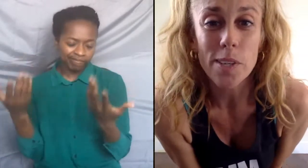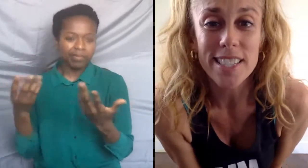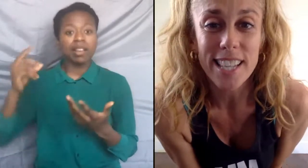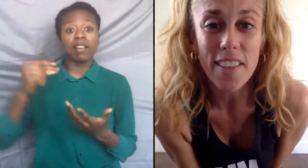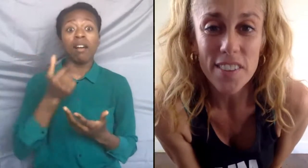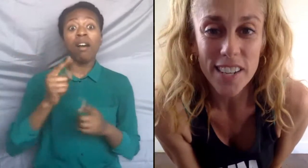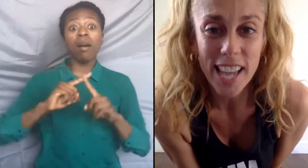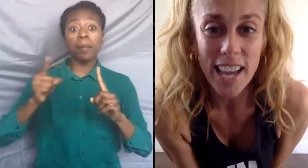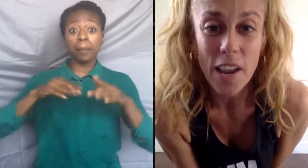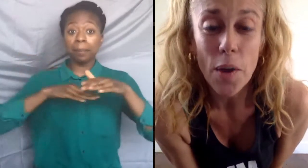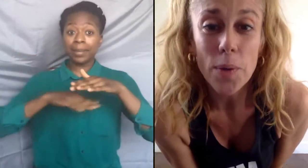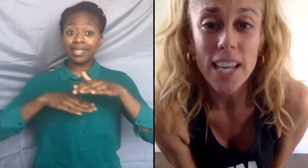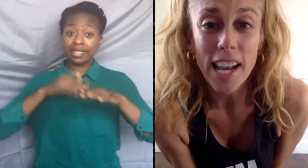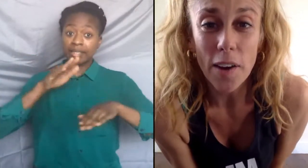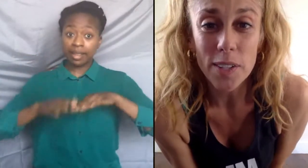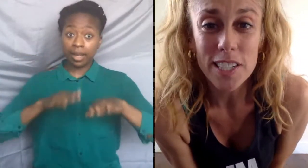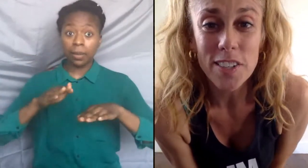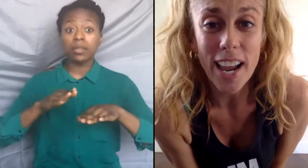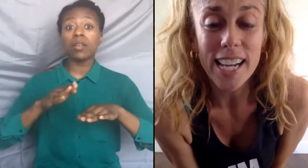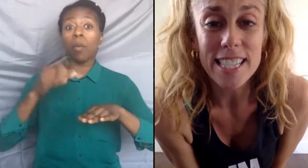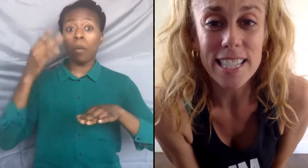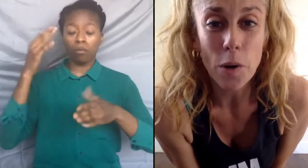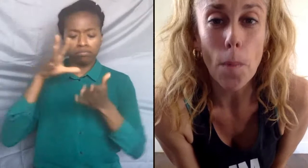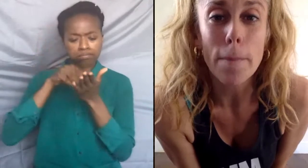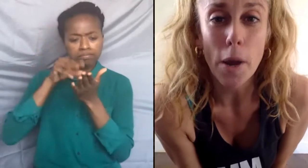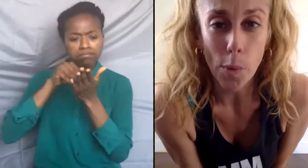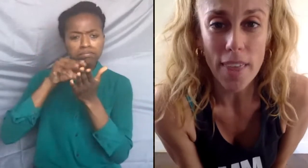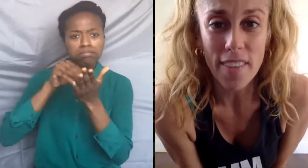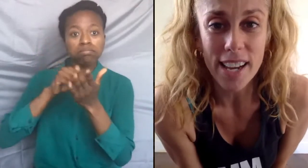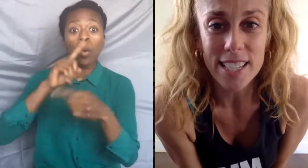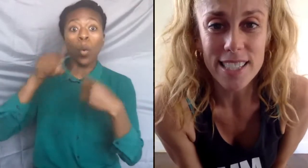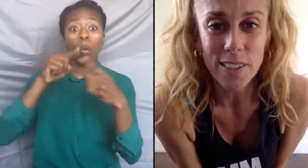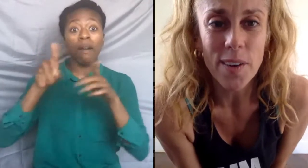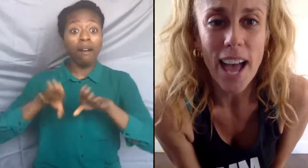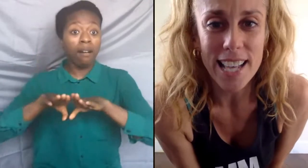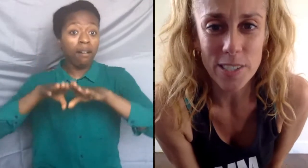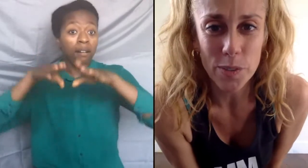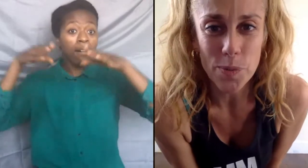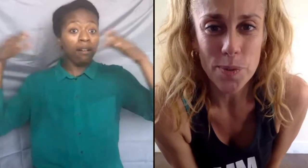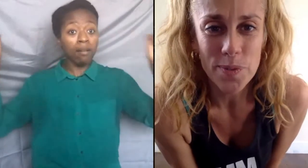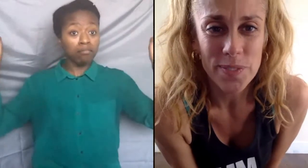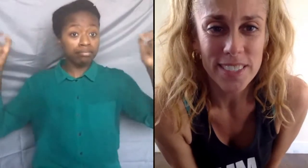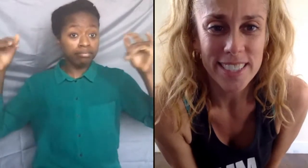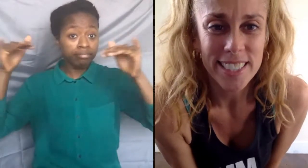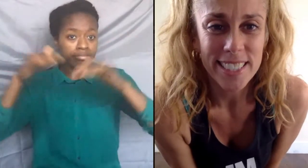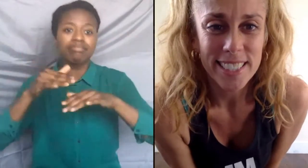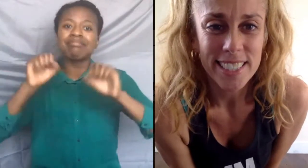that when we're together again, we can not only try casino, but Rueda de Casino as a group.